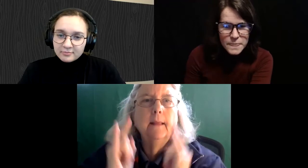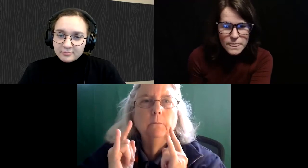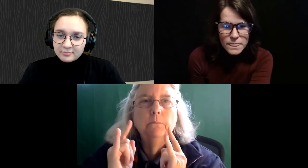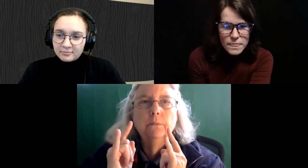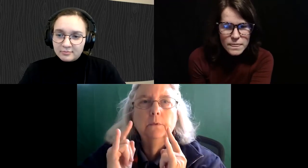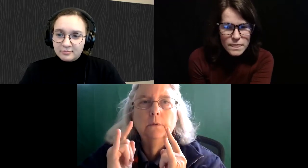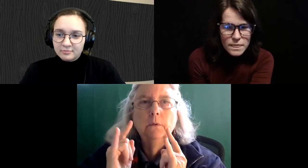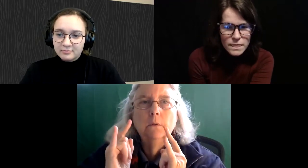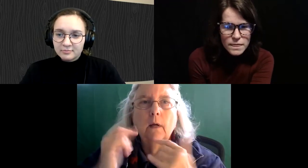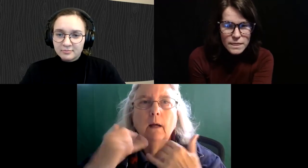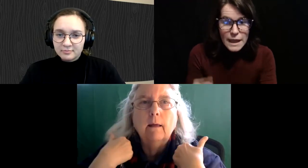Any deafblind camps?